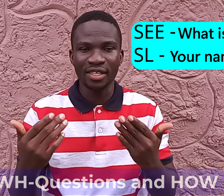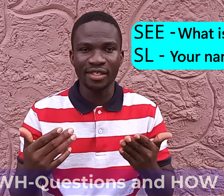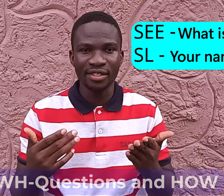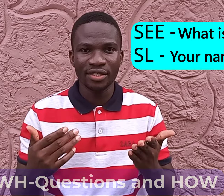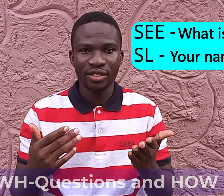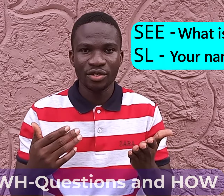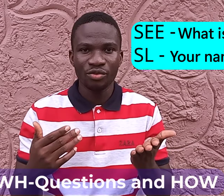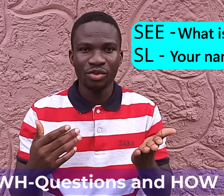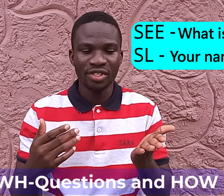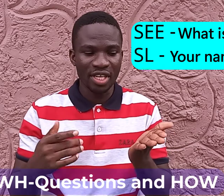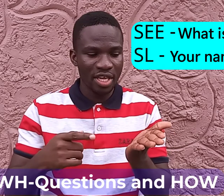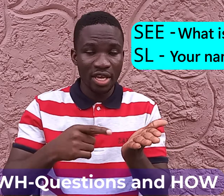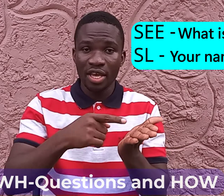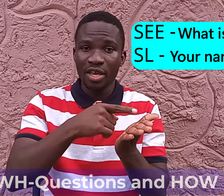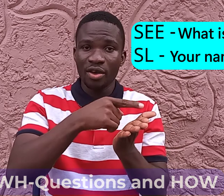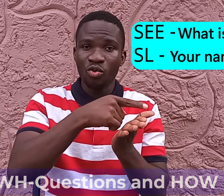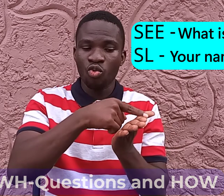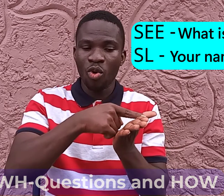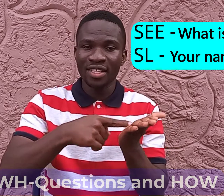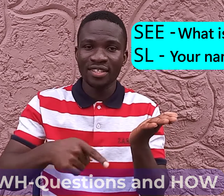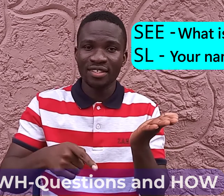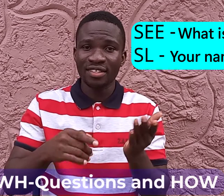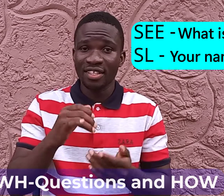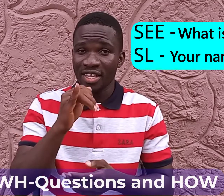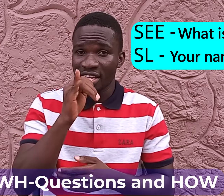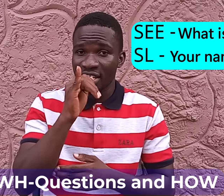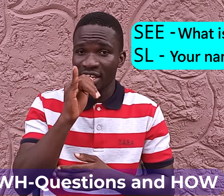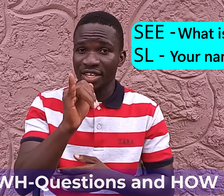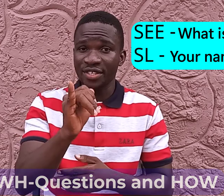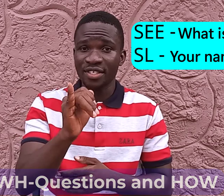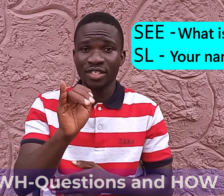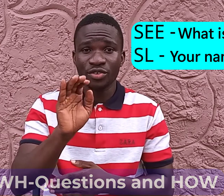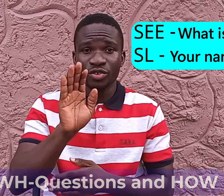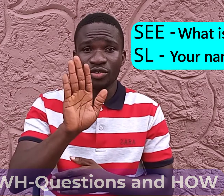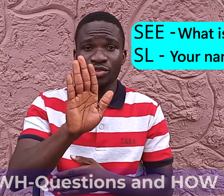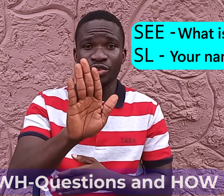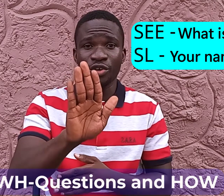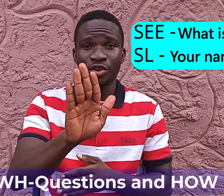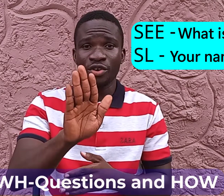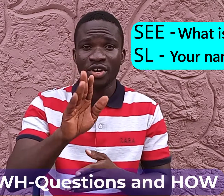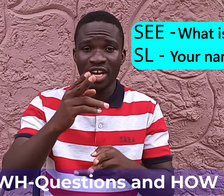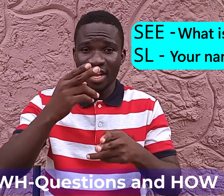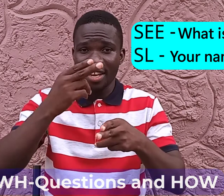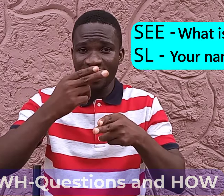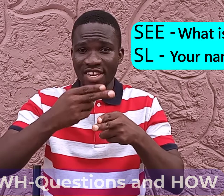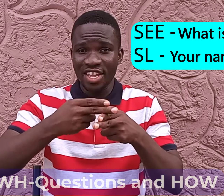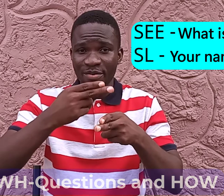English, you say, what is your name?